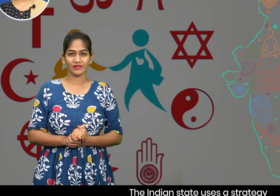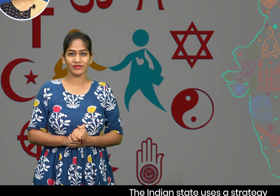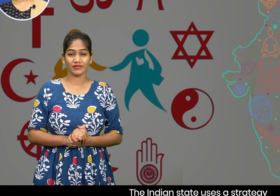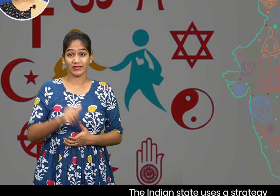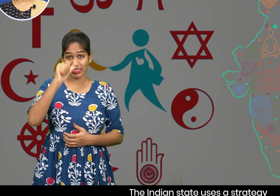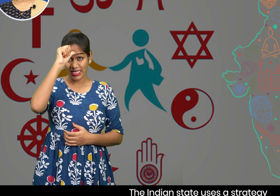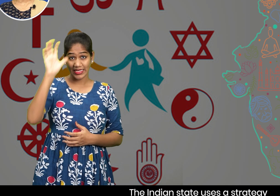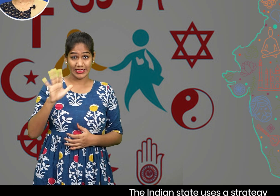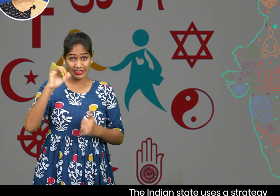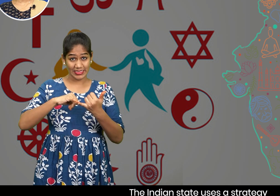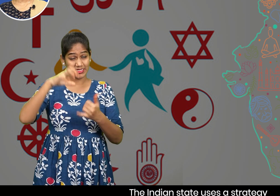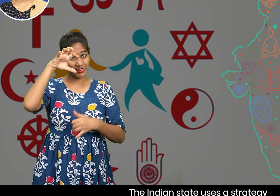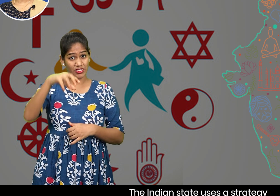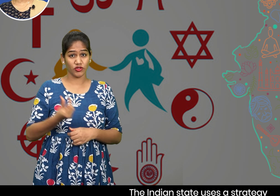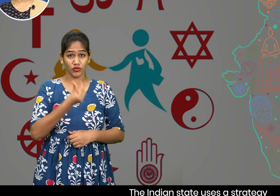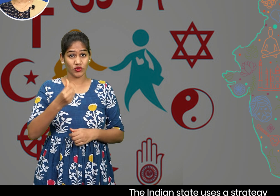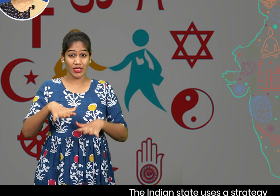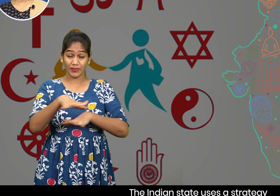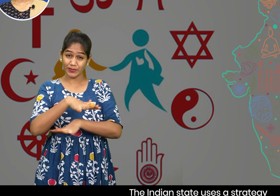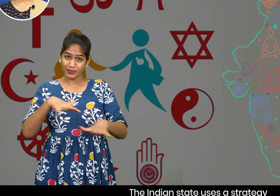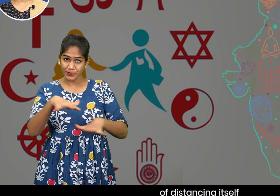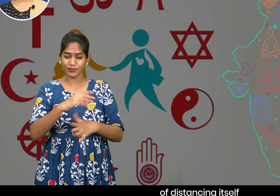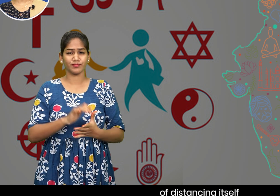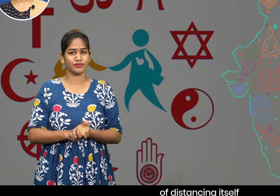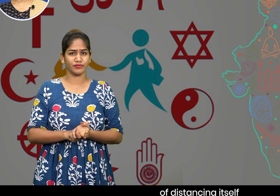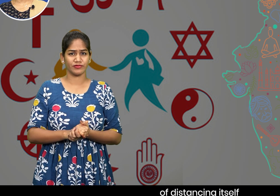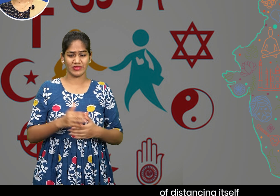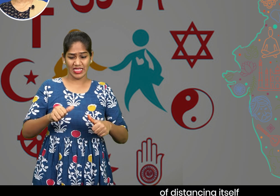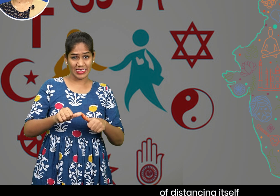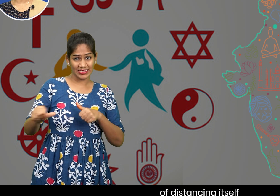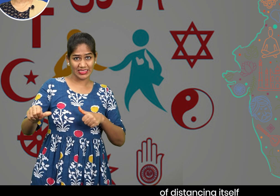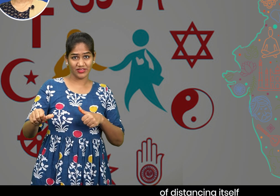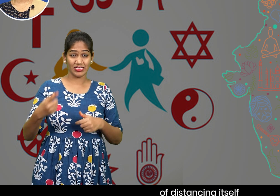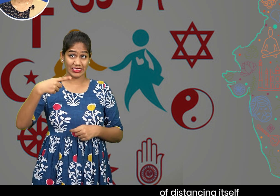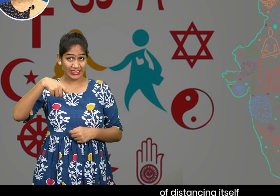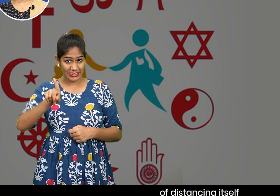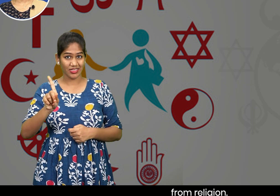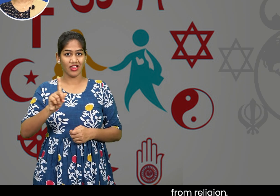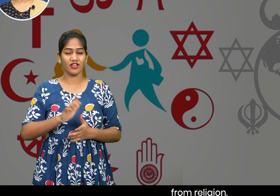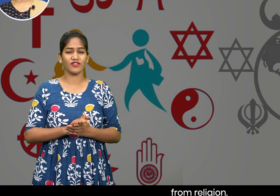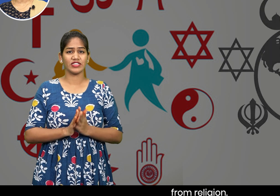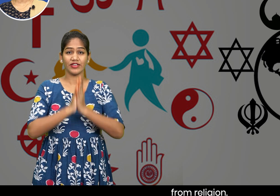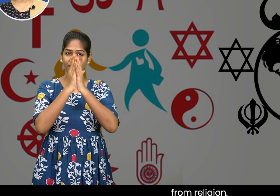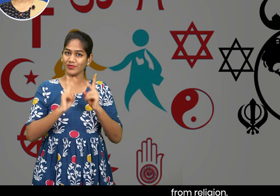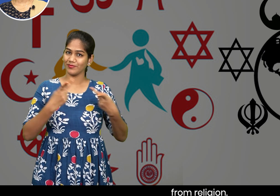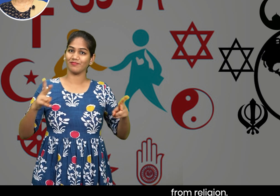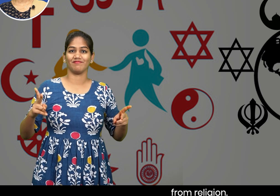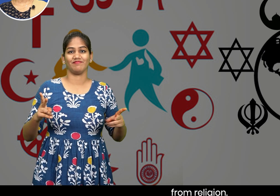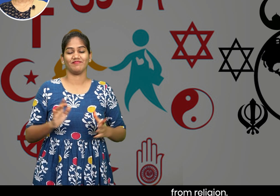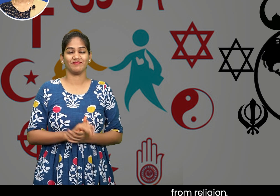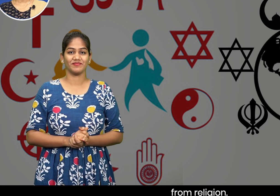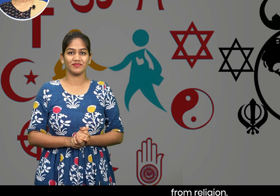The Indian state uses a strategy of distancing itself from religion.